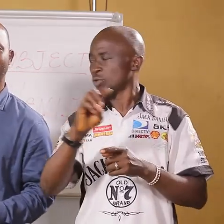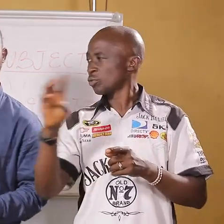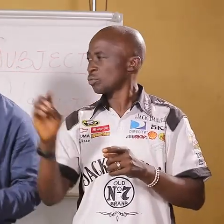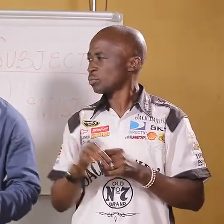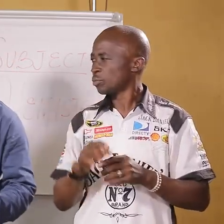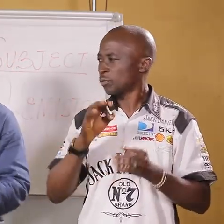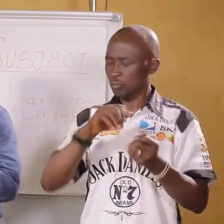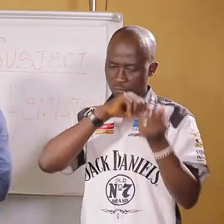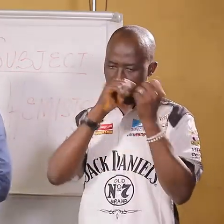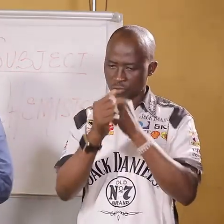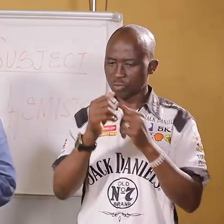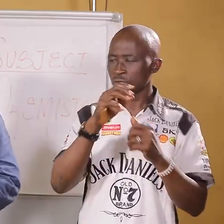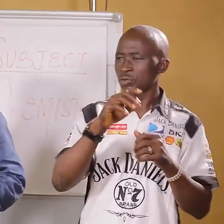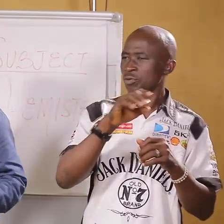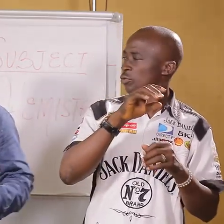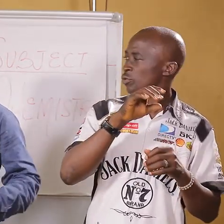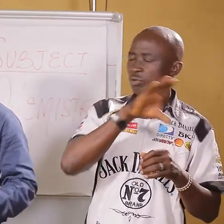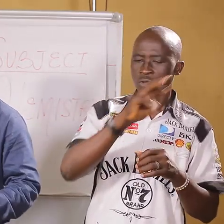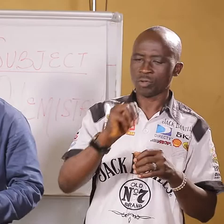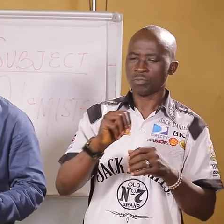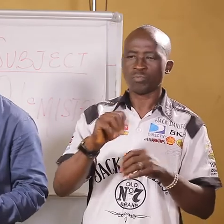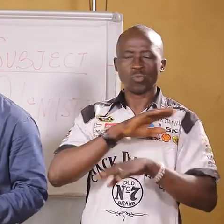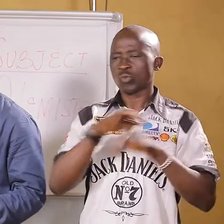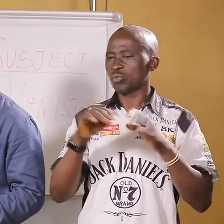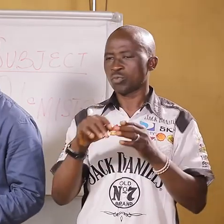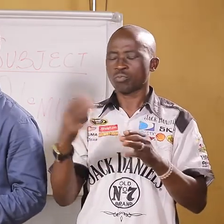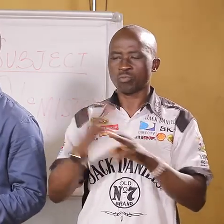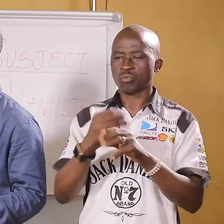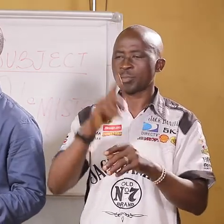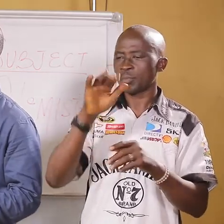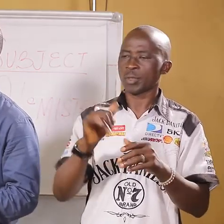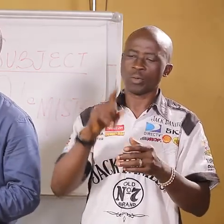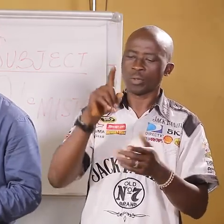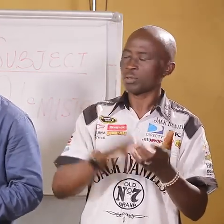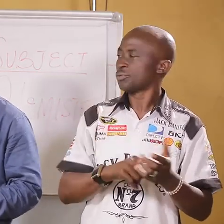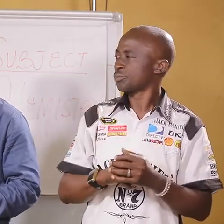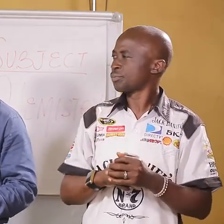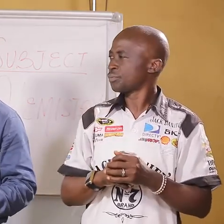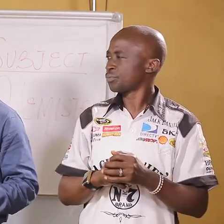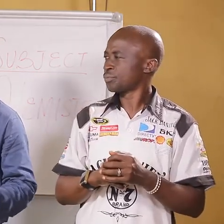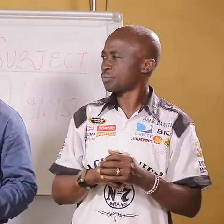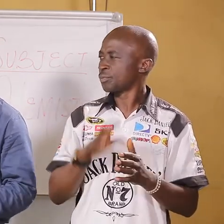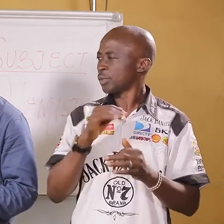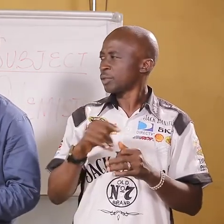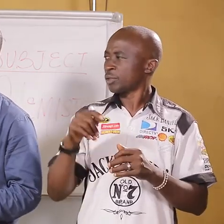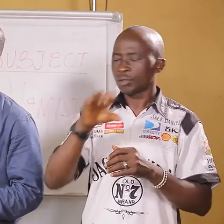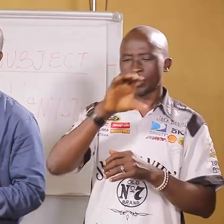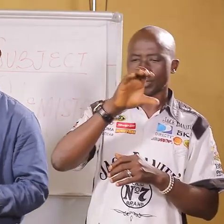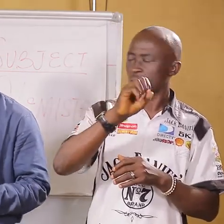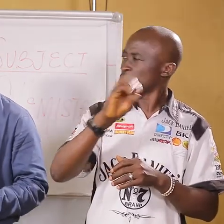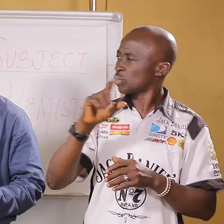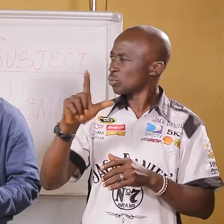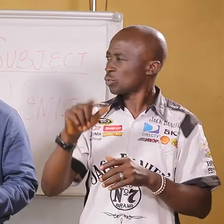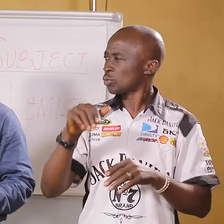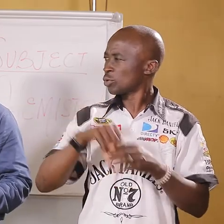converted your centimeter cube to decimeter cube, there is no need to multiply by 1,000. Also, solubility in grams per dm cube is